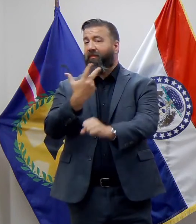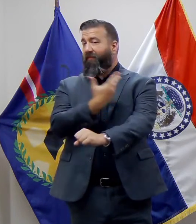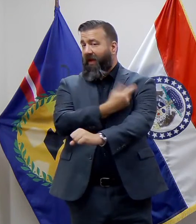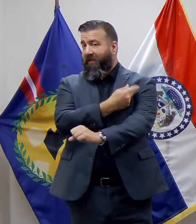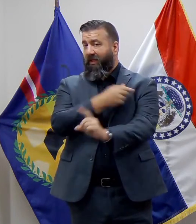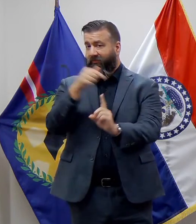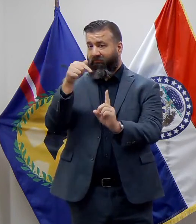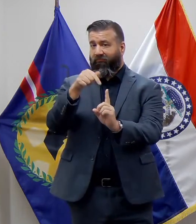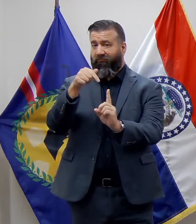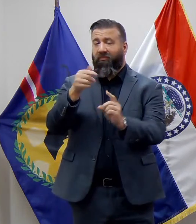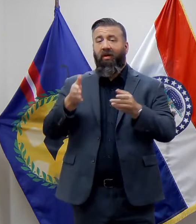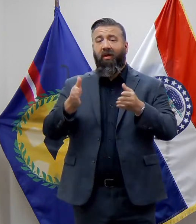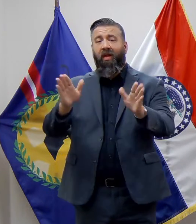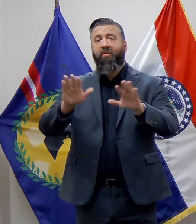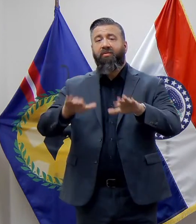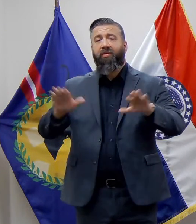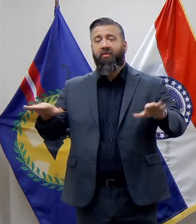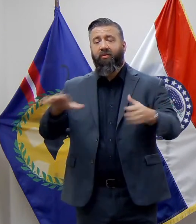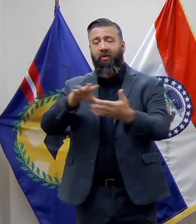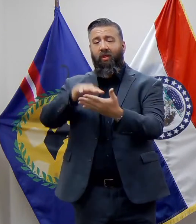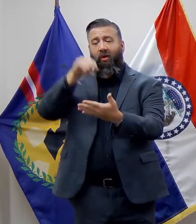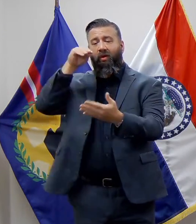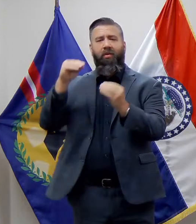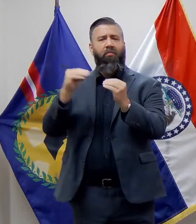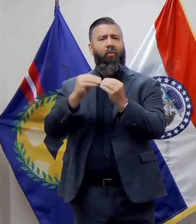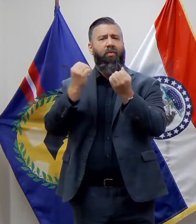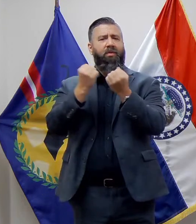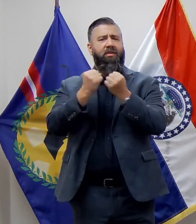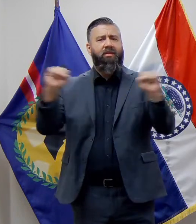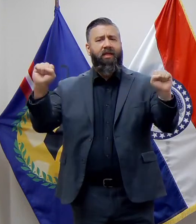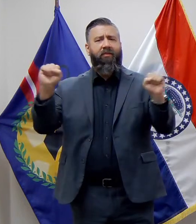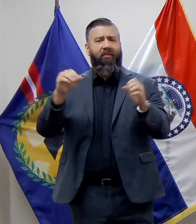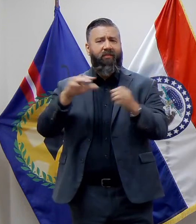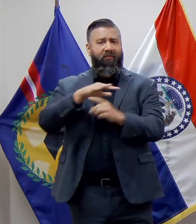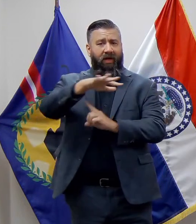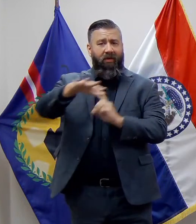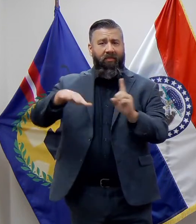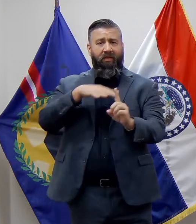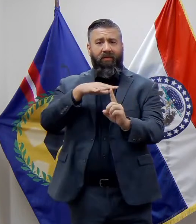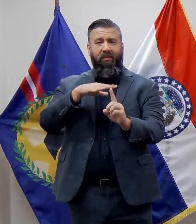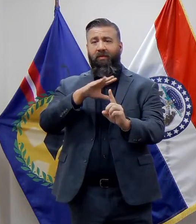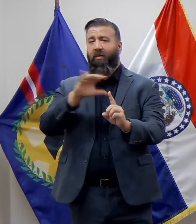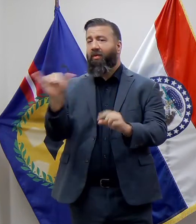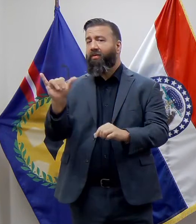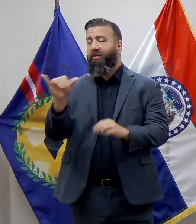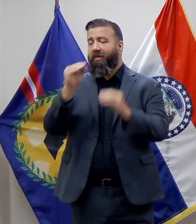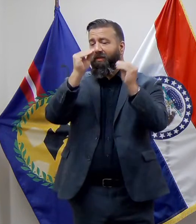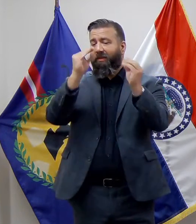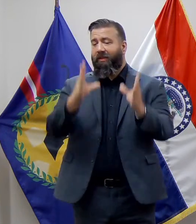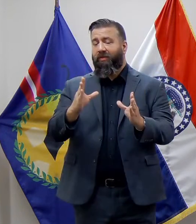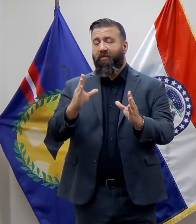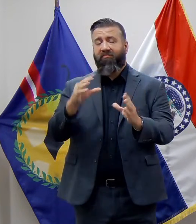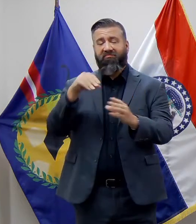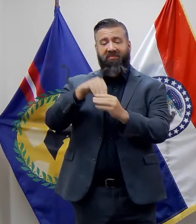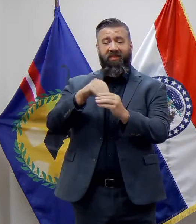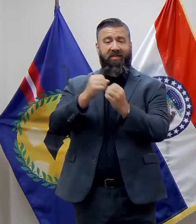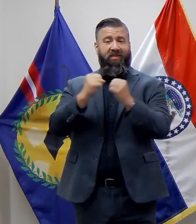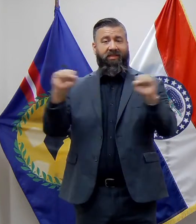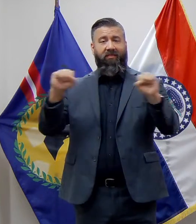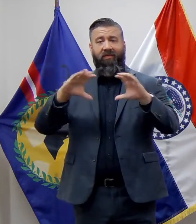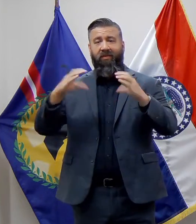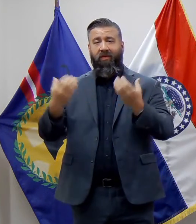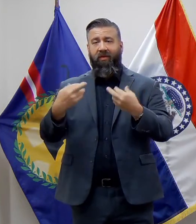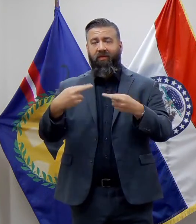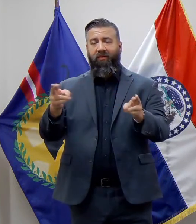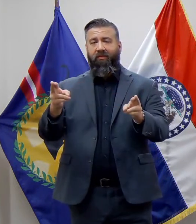Vaccinations will allow our kids to learn in a safer environment and teachers to teach in a safer classroom. And expanding eligibility